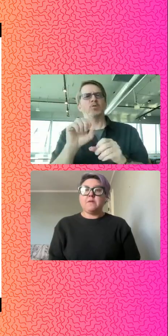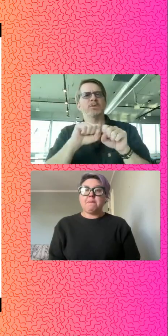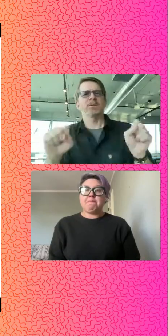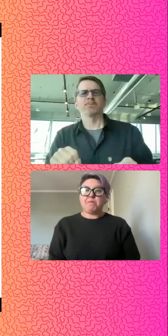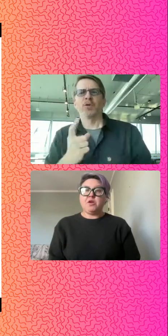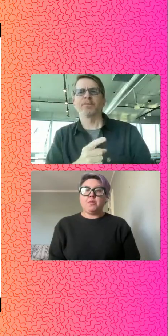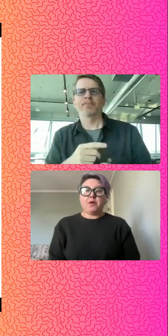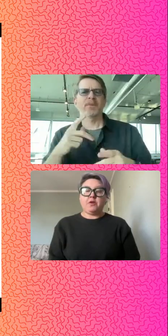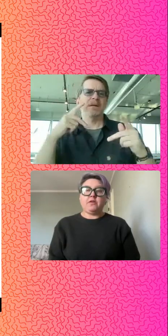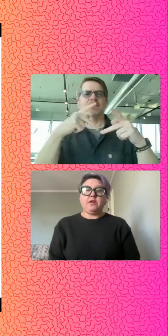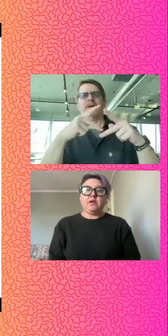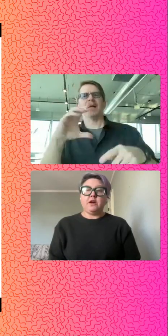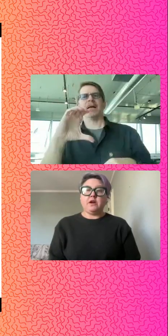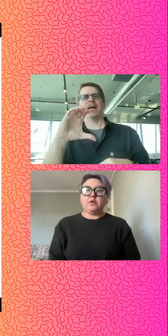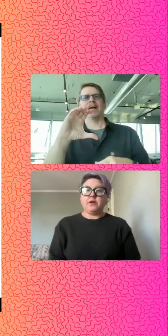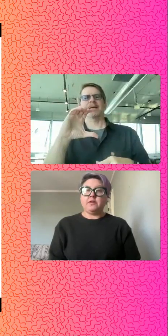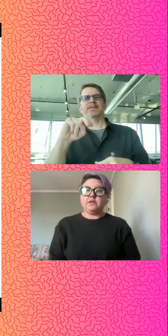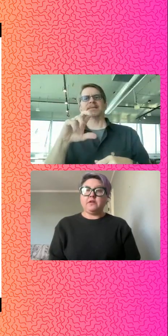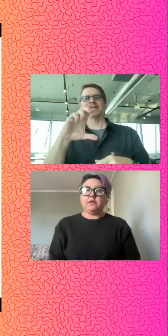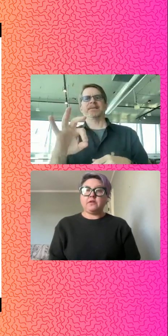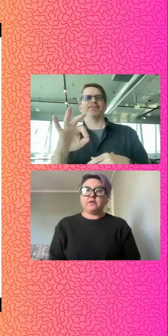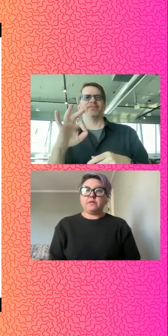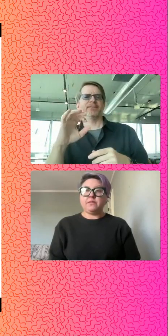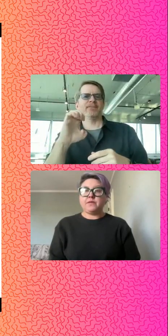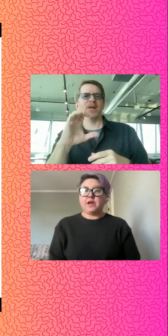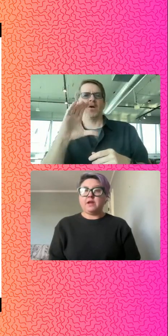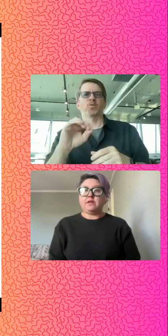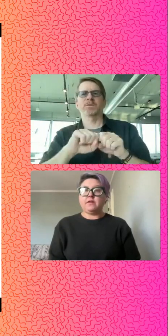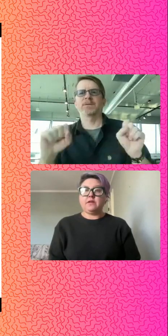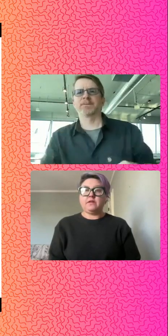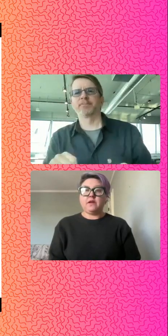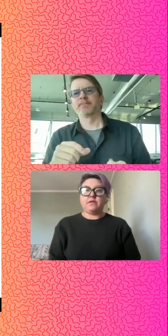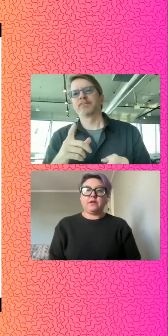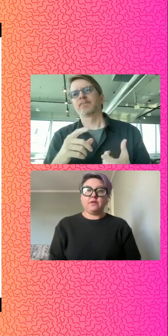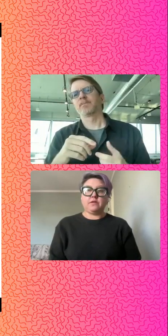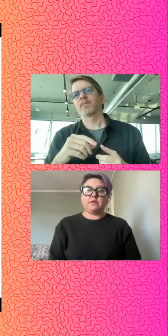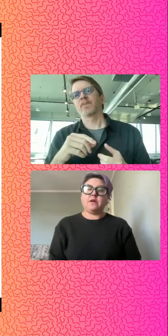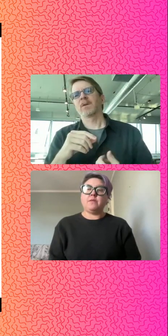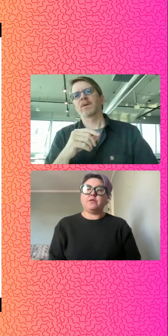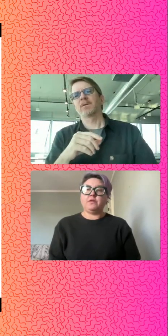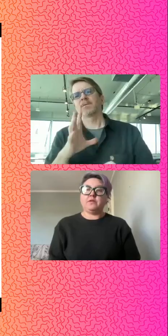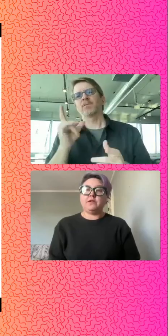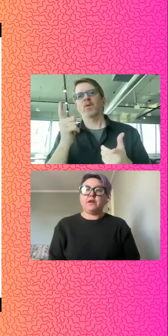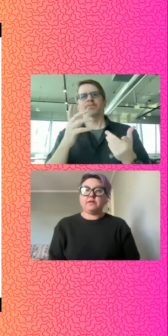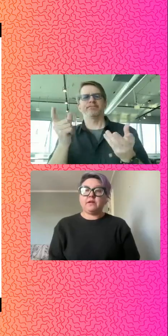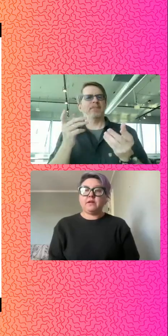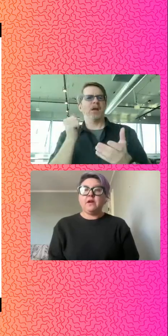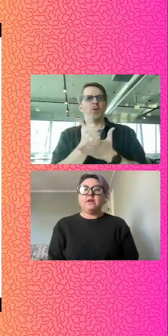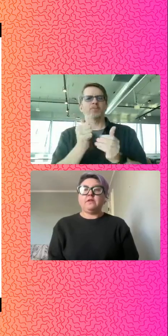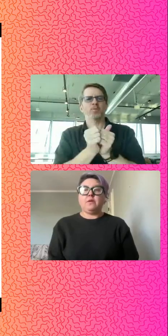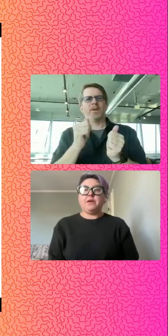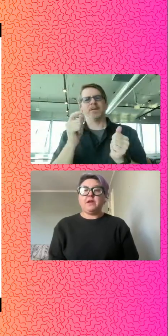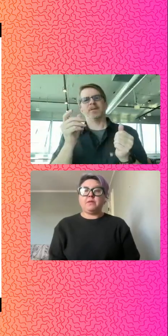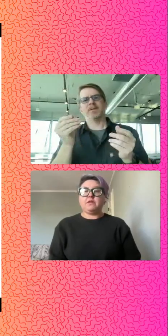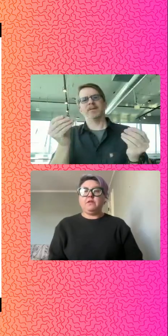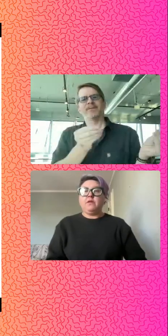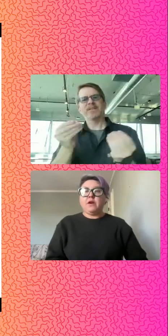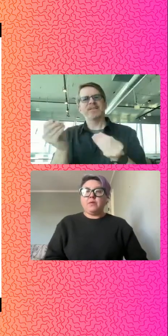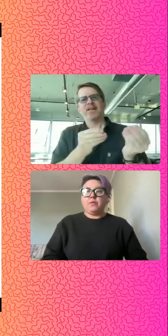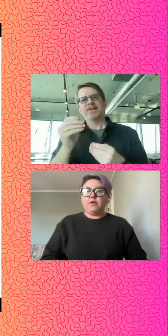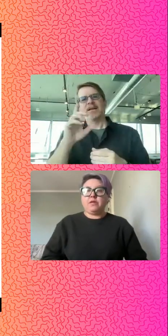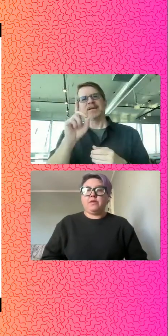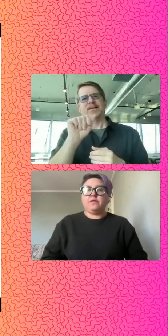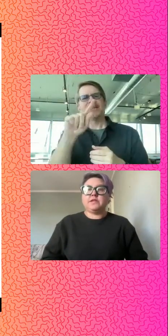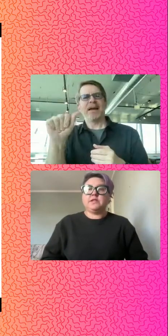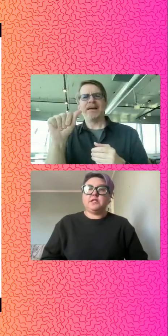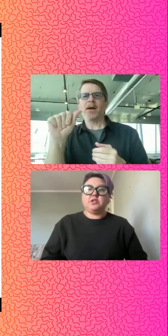was part of the Kubernetes ecosystem and the CNCF ecosystem, which was fantastic. So being able to